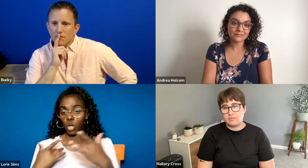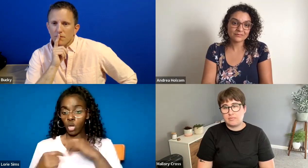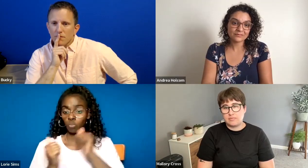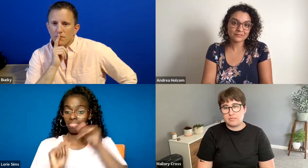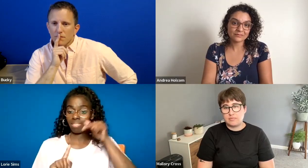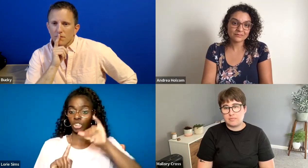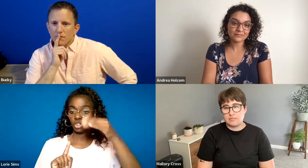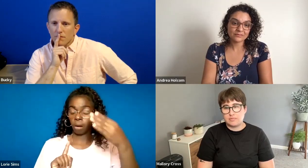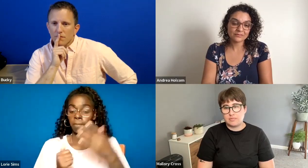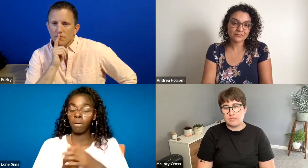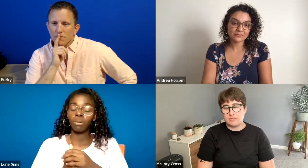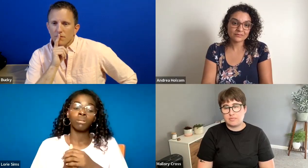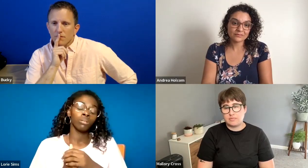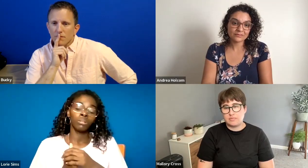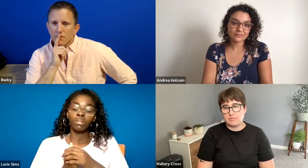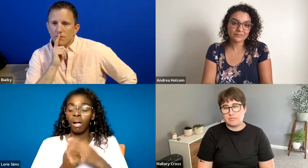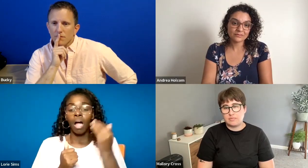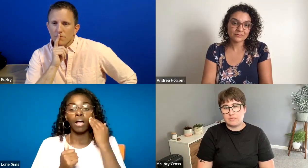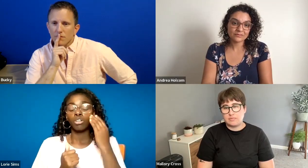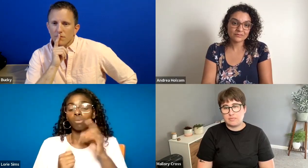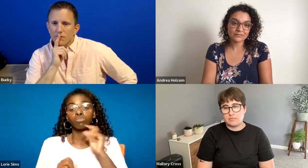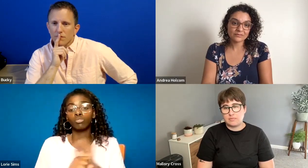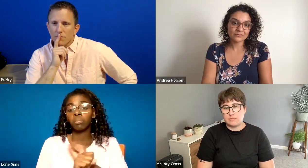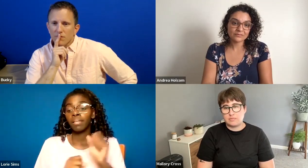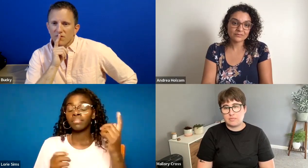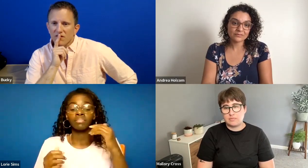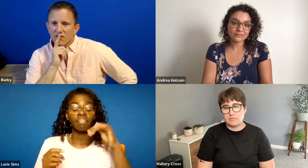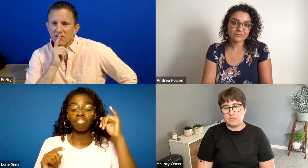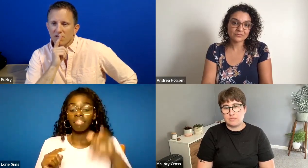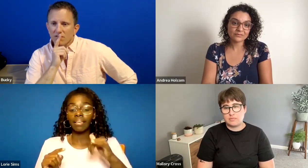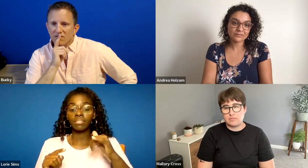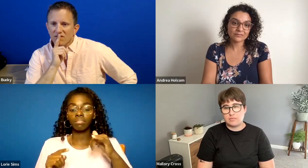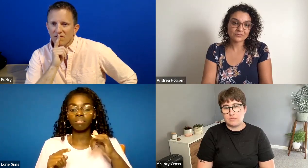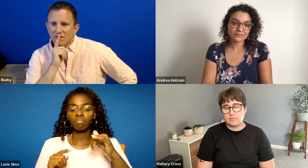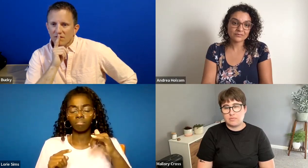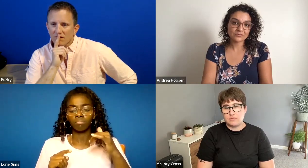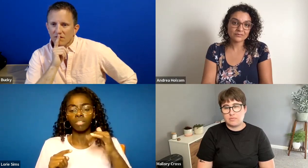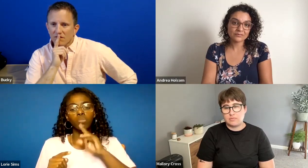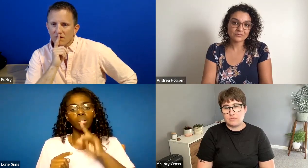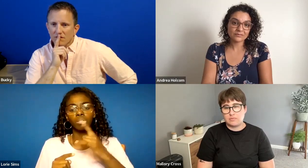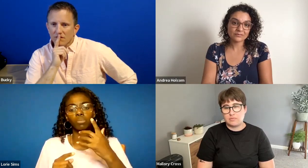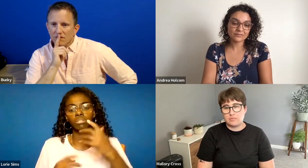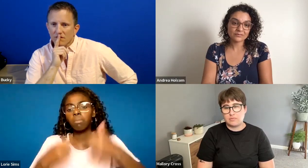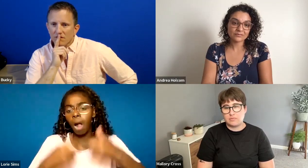So I met with Bucky regarding my concerns in this particular assignment, and